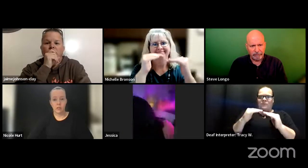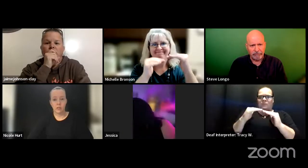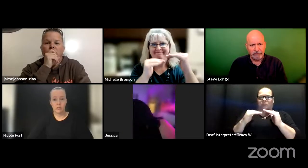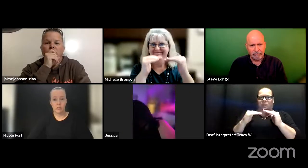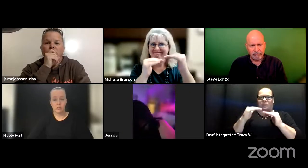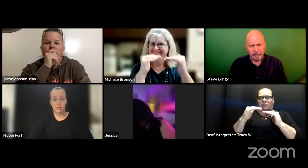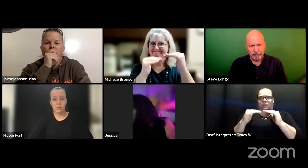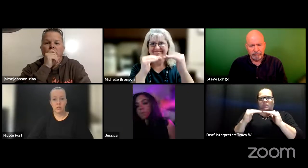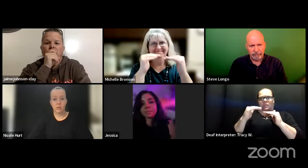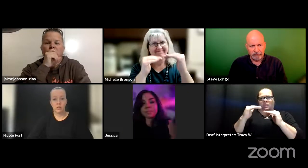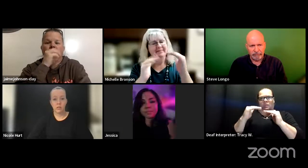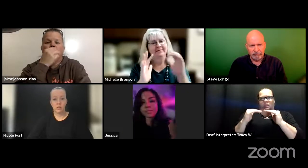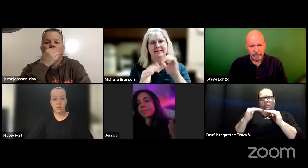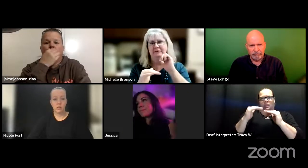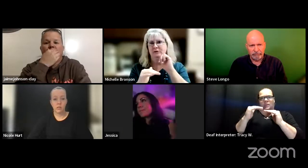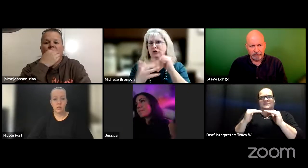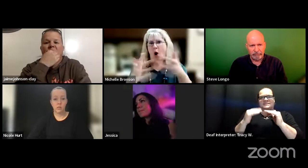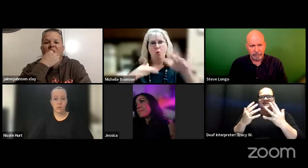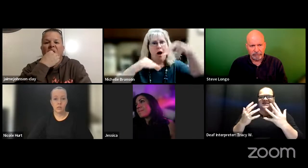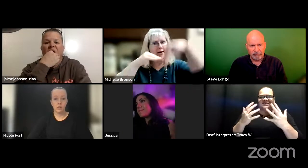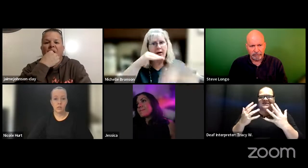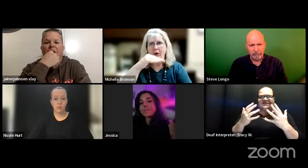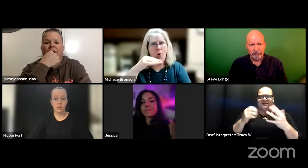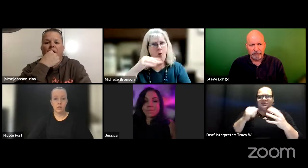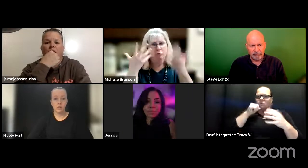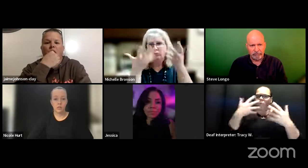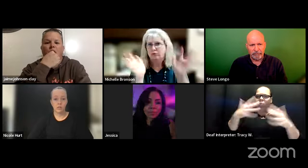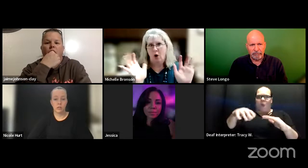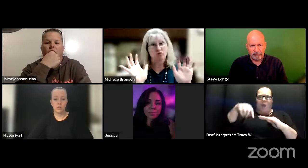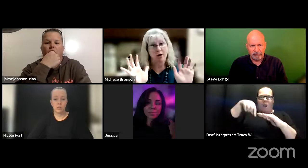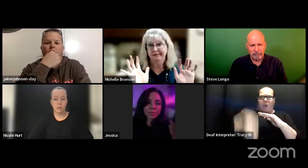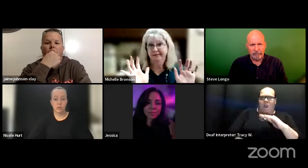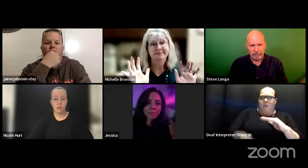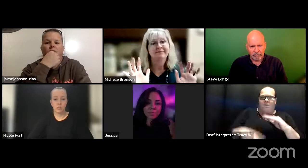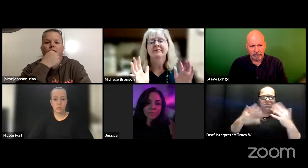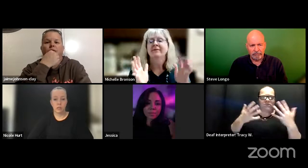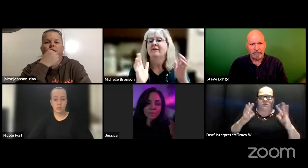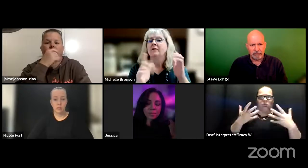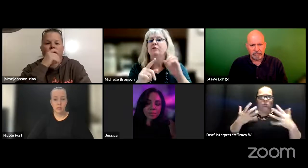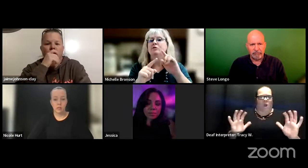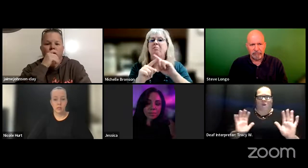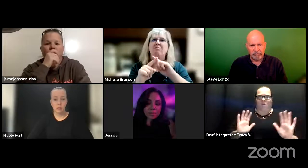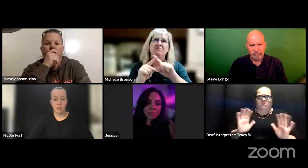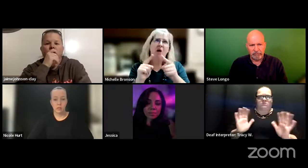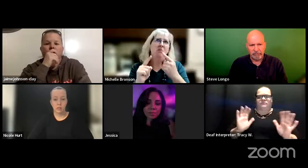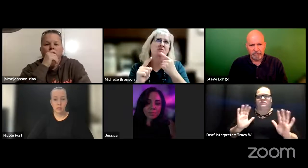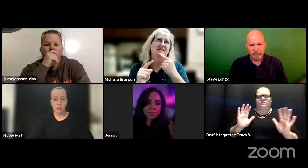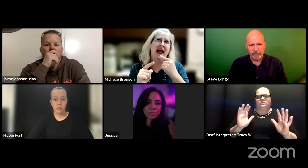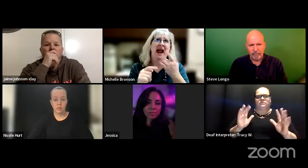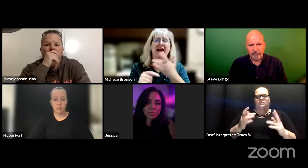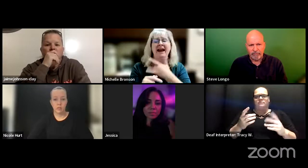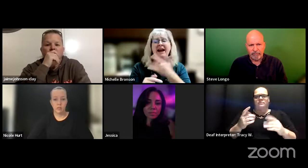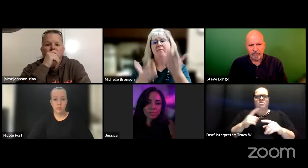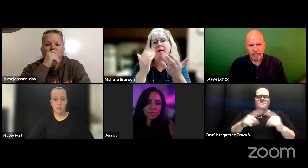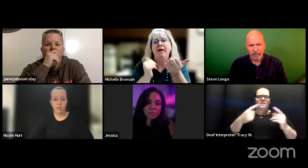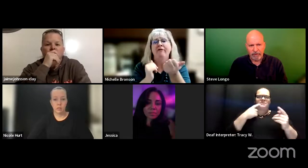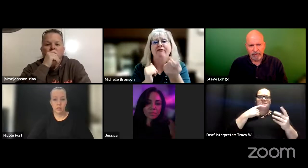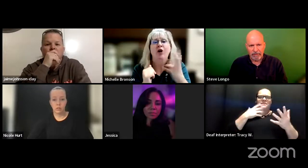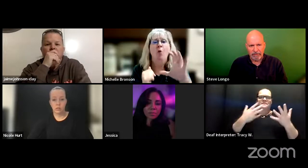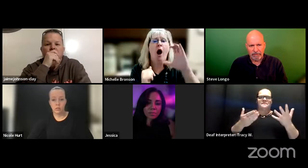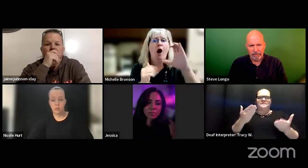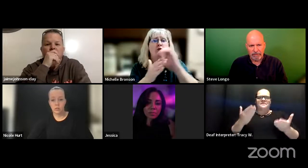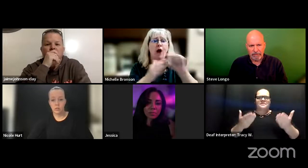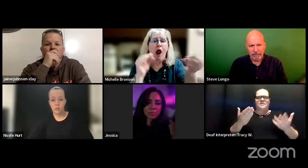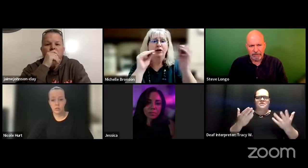But typically we're right close to breaking even. We just don't want to be in the hole. We don't want to lose money on